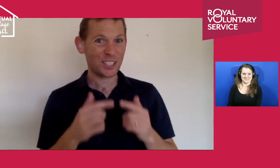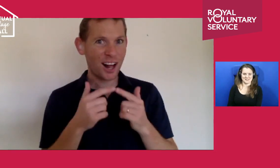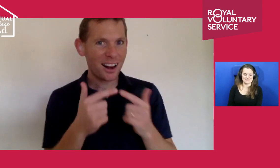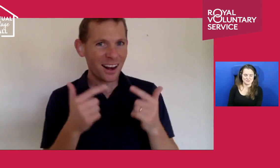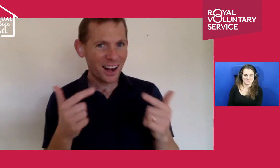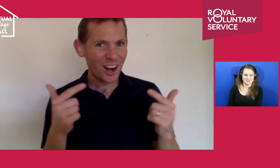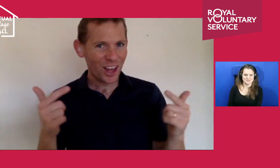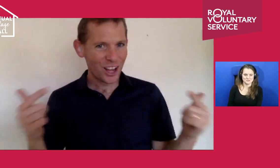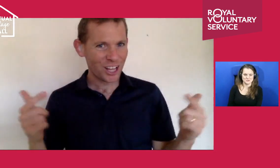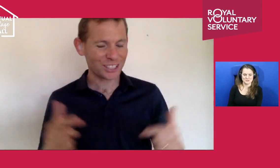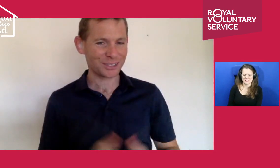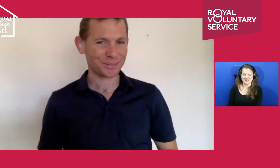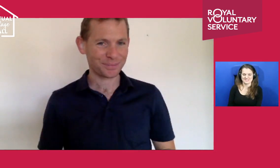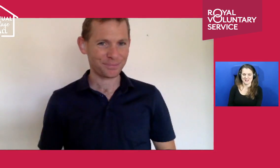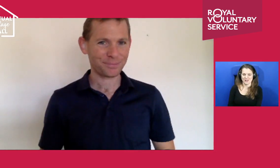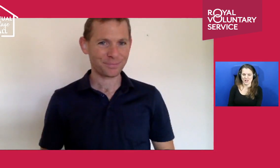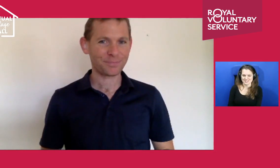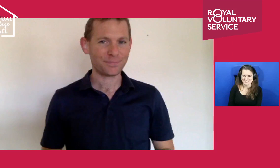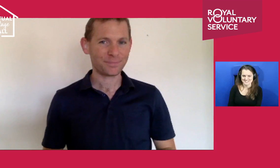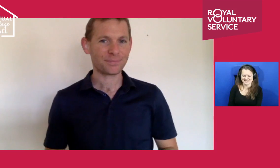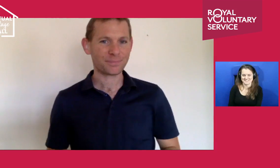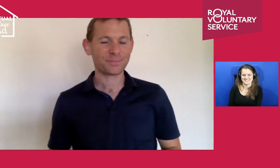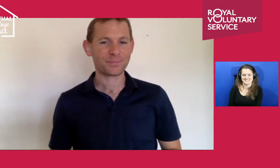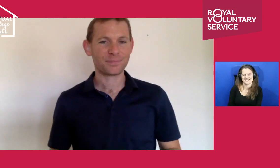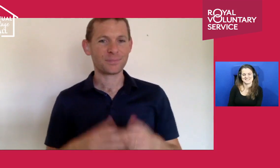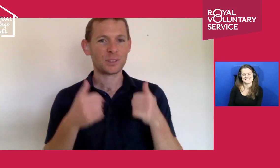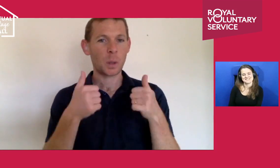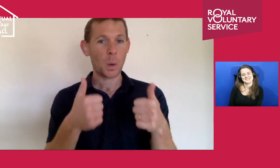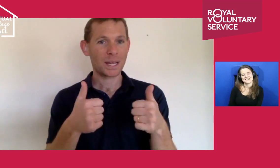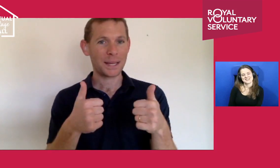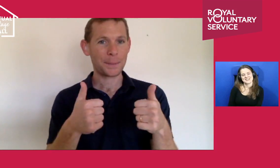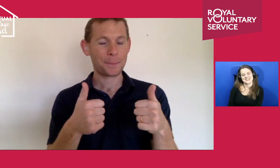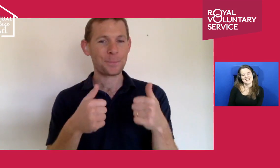Well done, everyone. Whew, that is a lot.